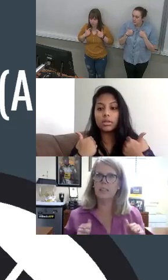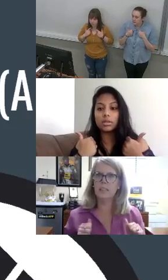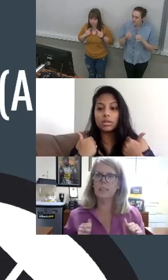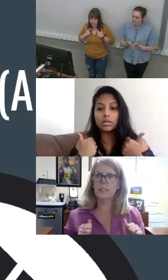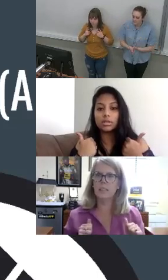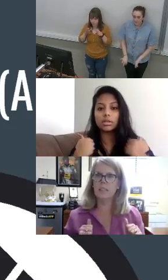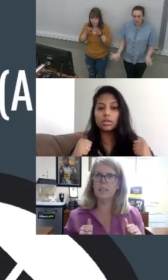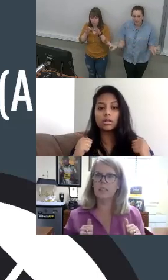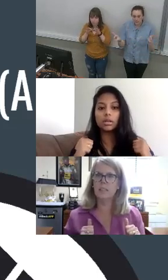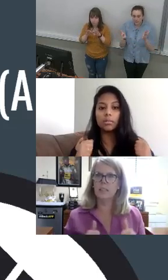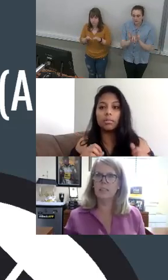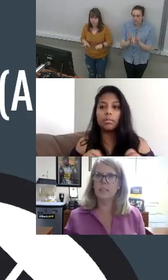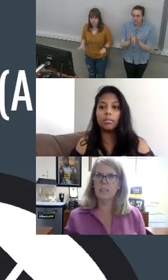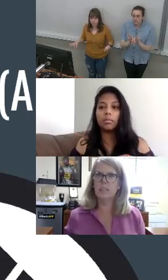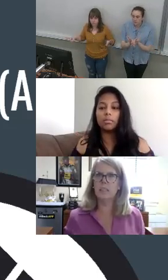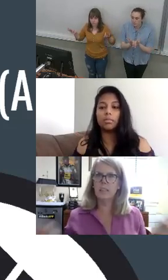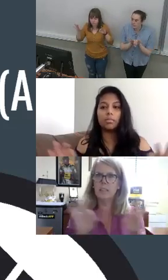Lives Matter.